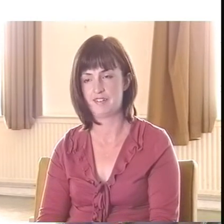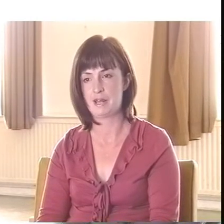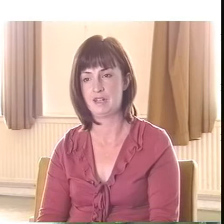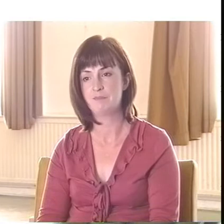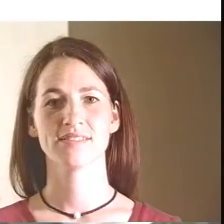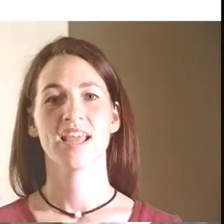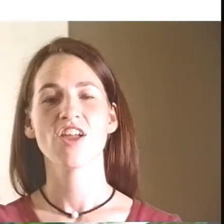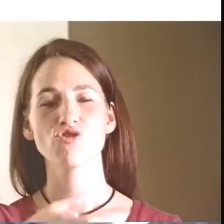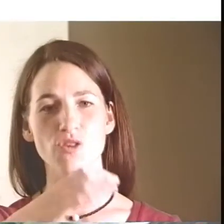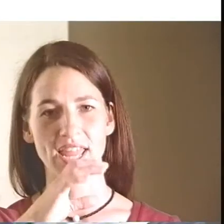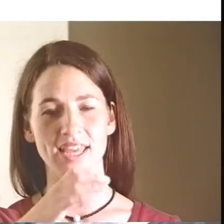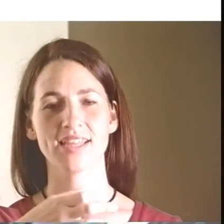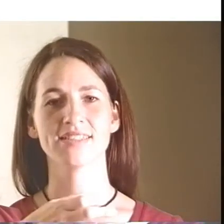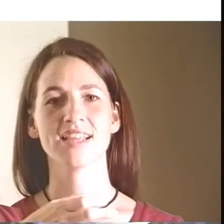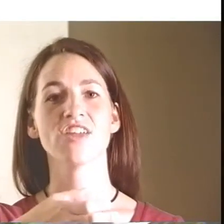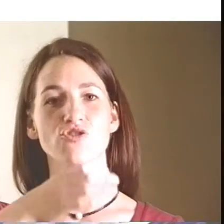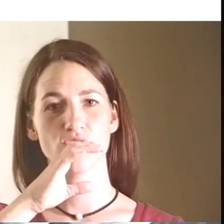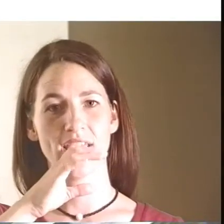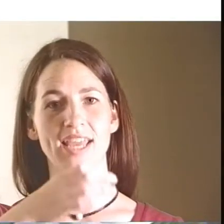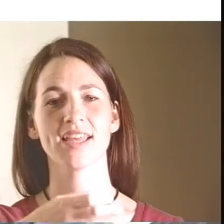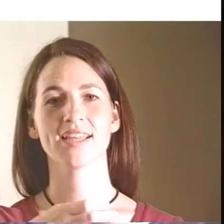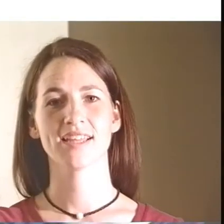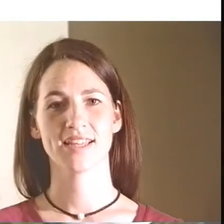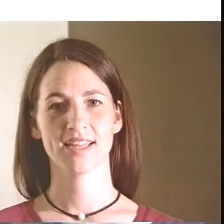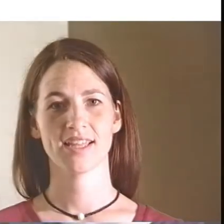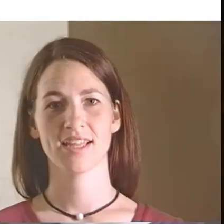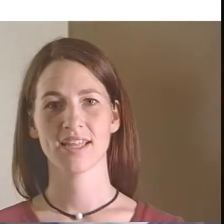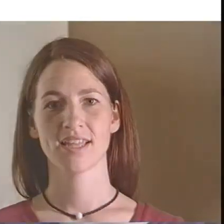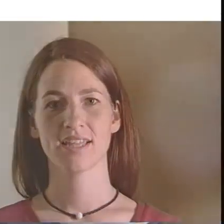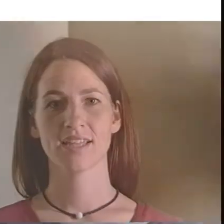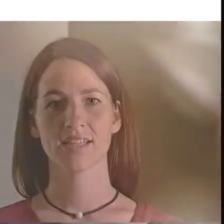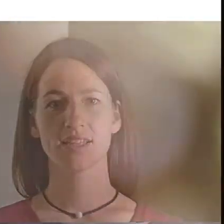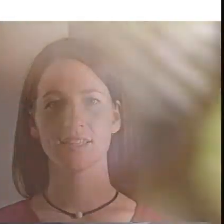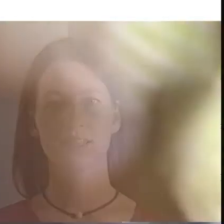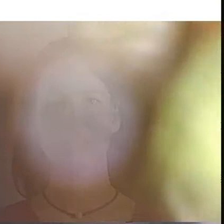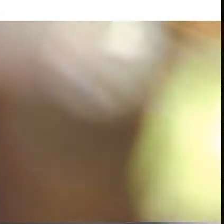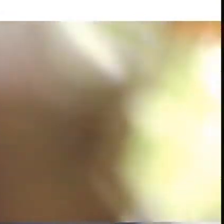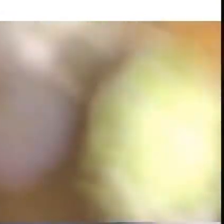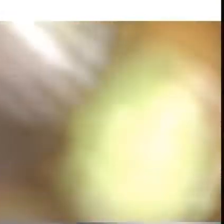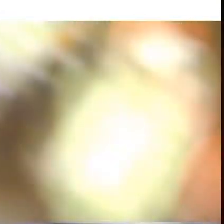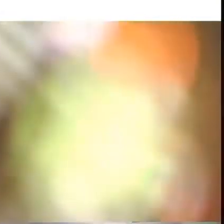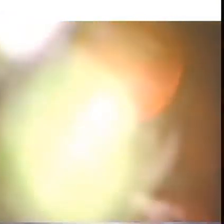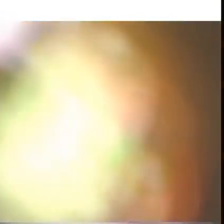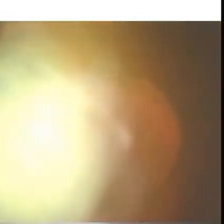Isabella and introduced a signed drink to her. 2 weeks later, she signed for drink. It was very, very quick and very